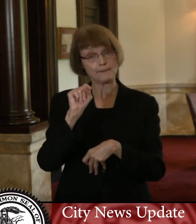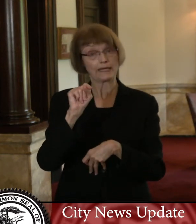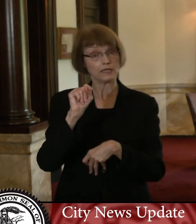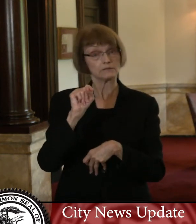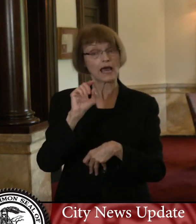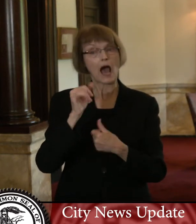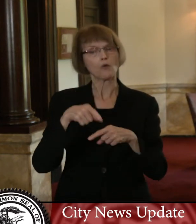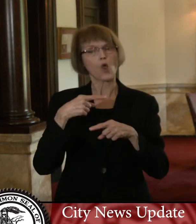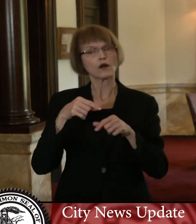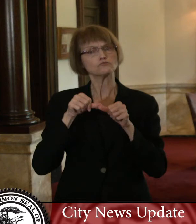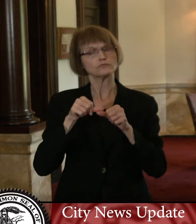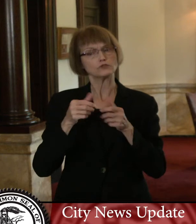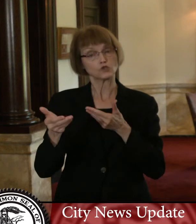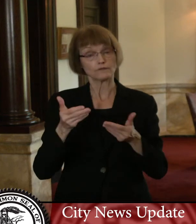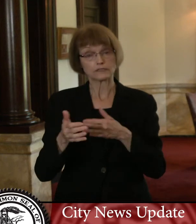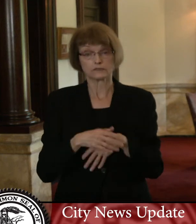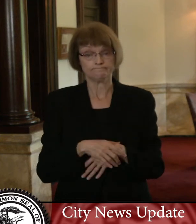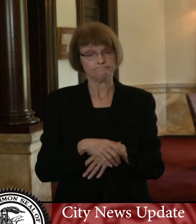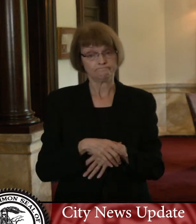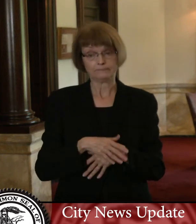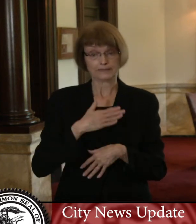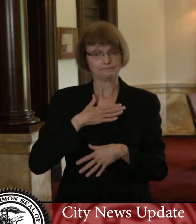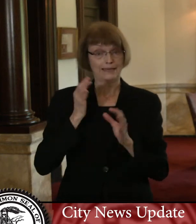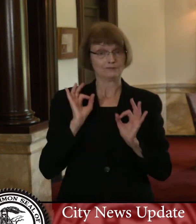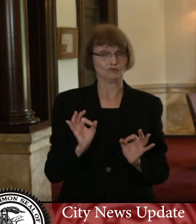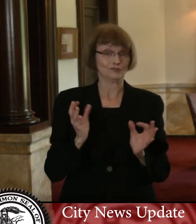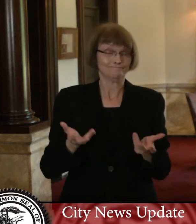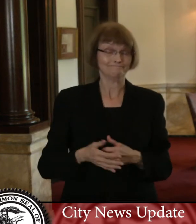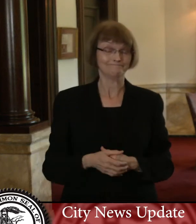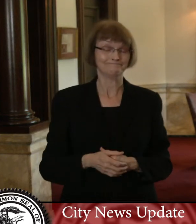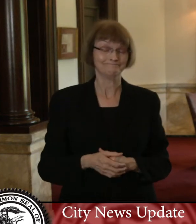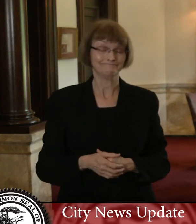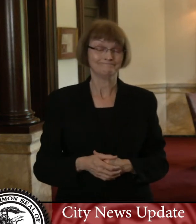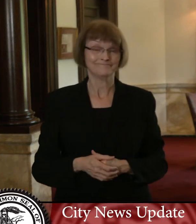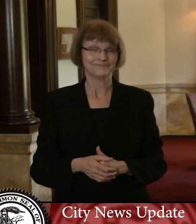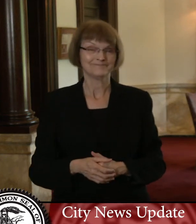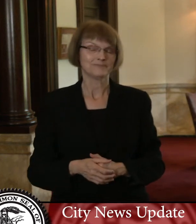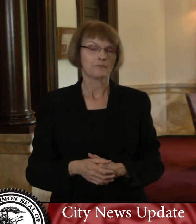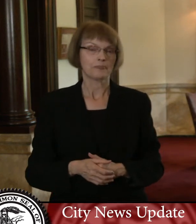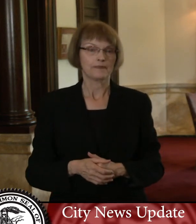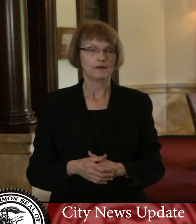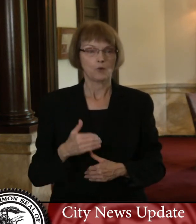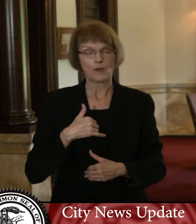of the mayor. Easy enough.